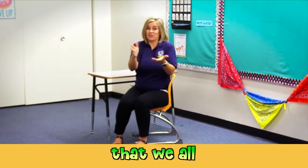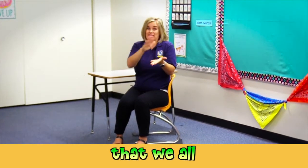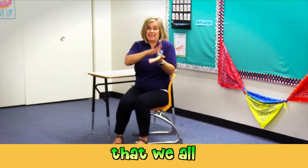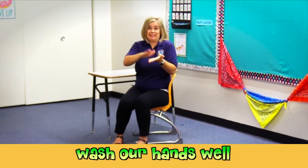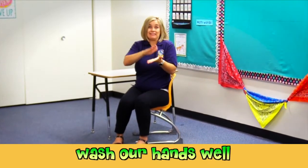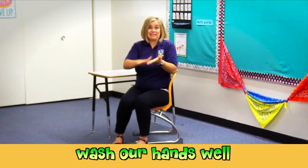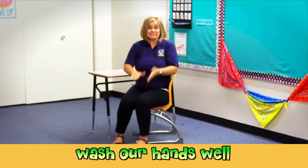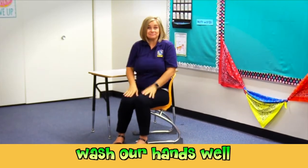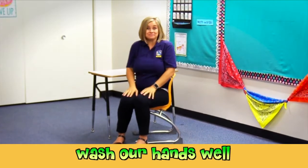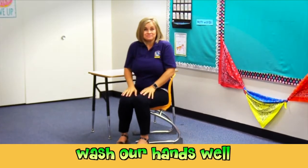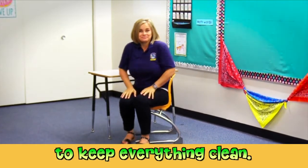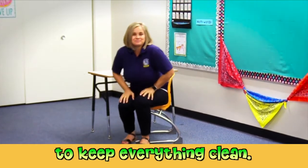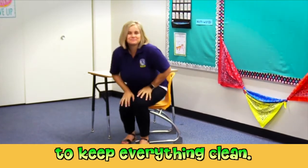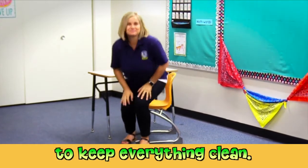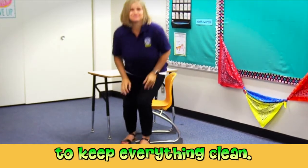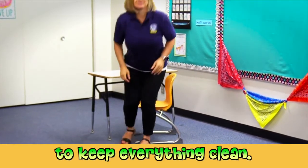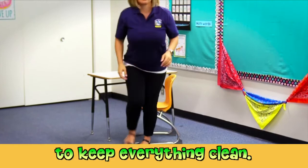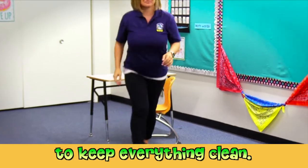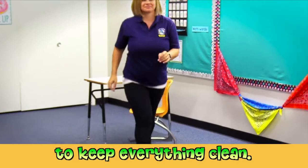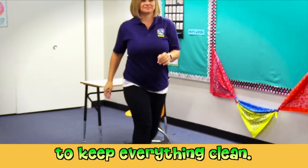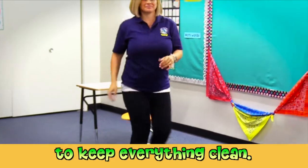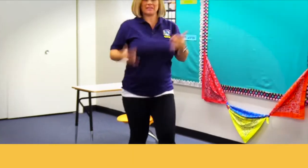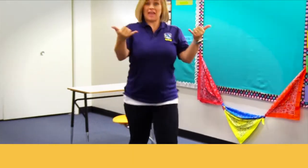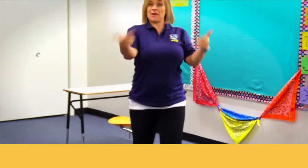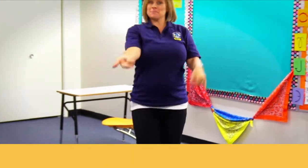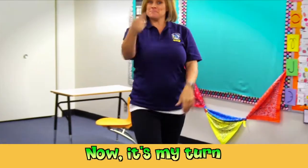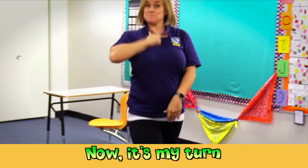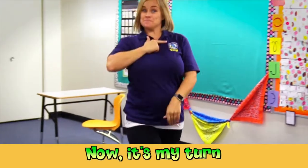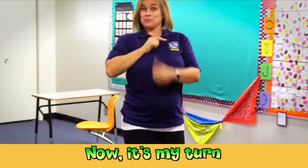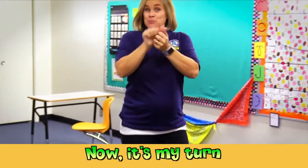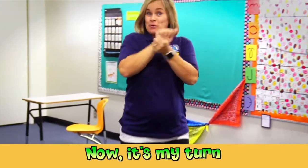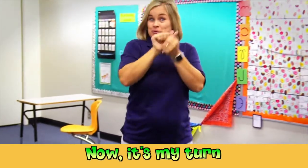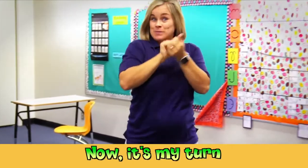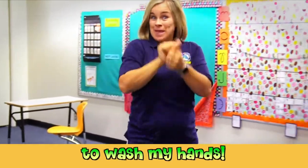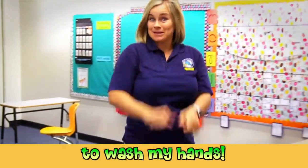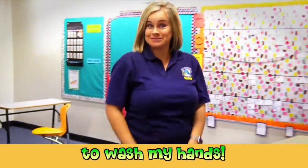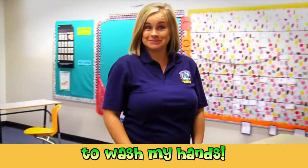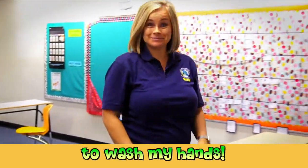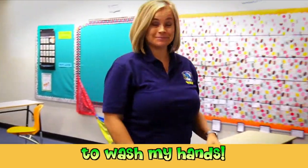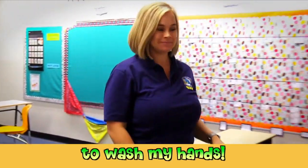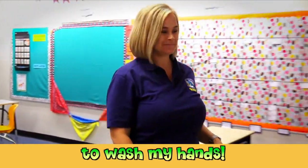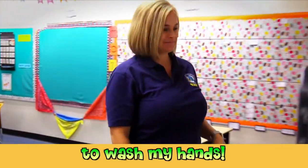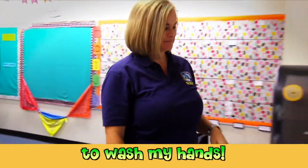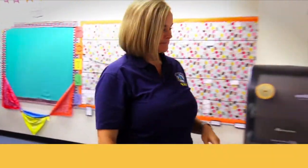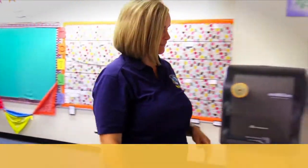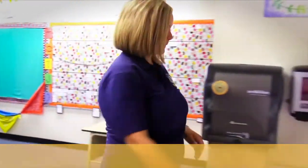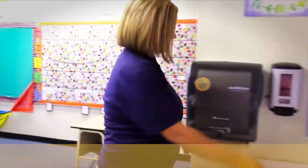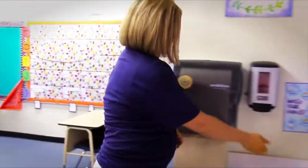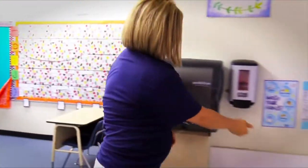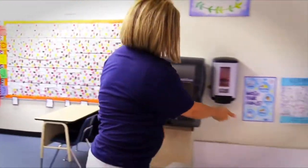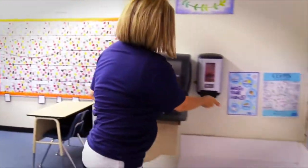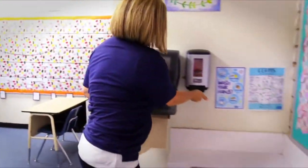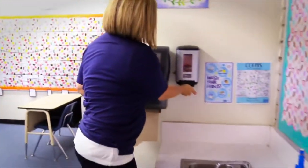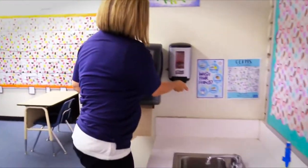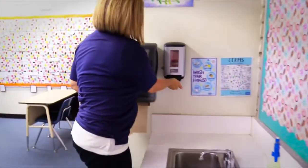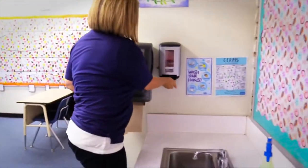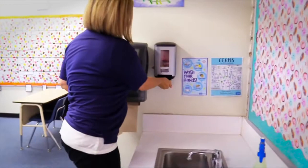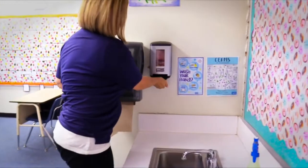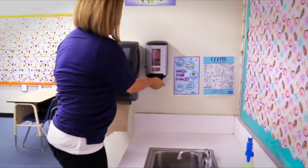all wash our hands well to keep everything clean. Now it's my turn to wash my hands. Courtney gets up and walks to the sink. She gets